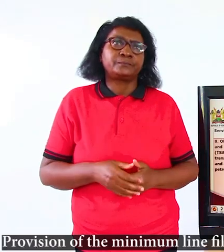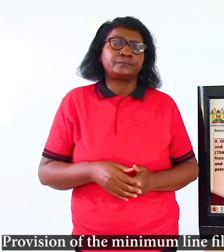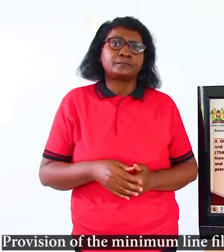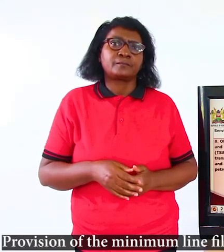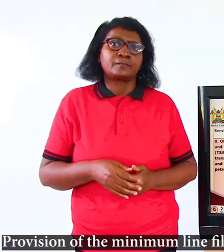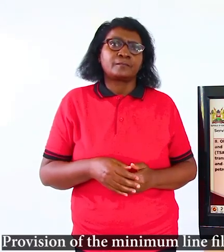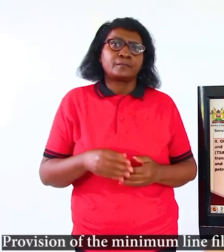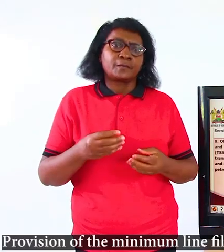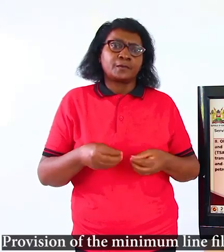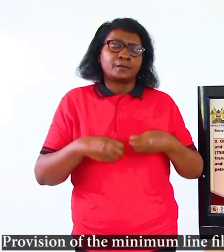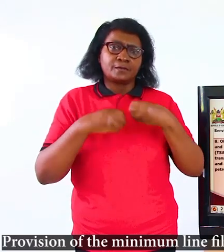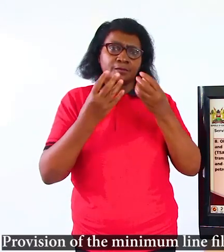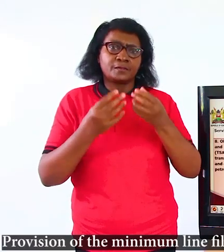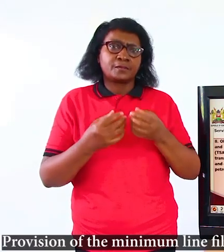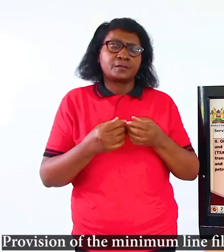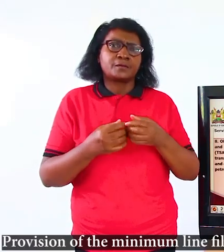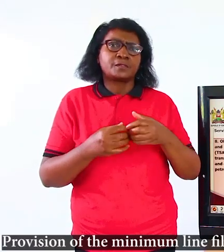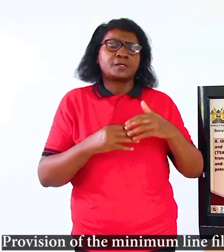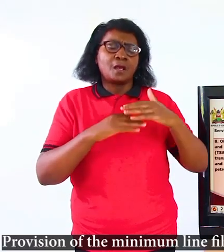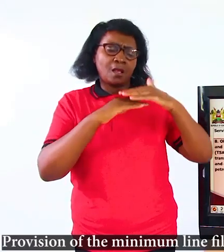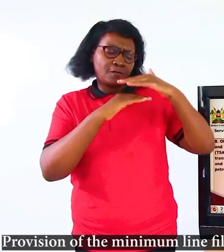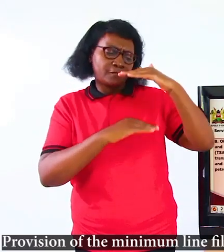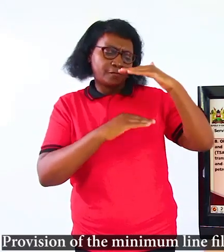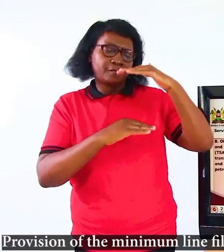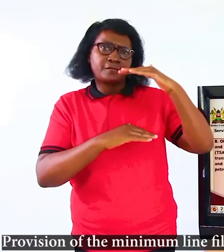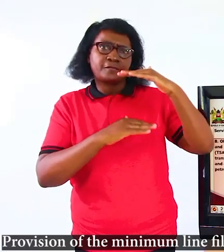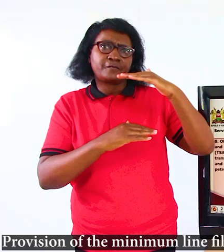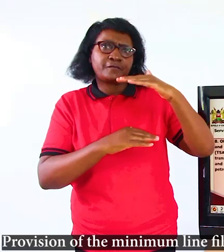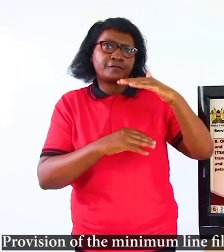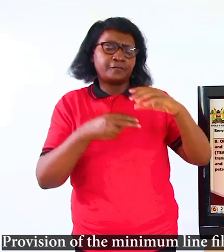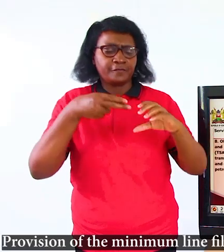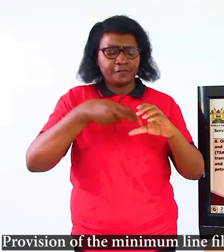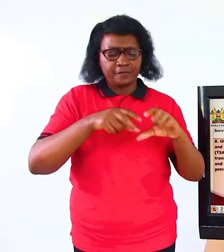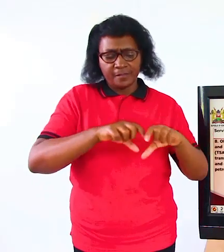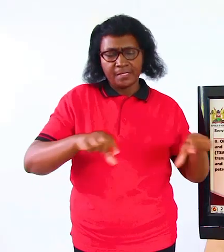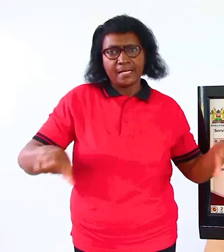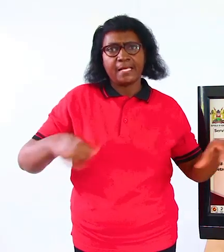Provision of minimum line fill obligation of 1,000 cubic meters.